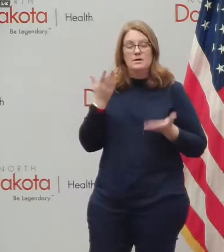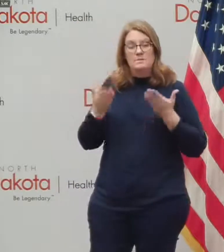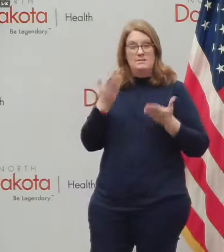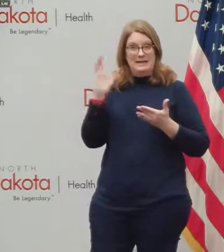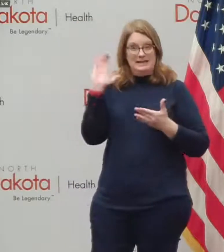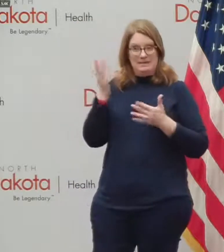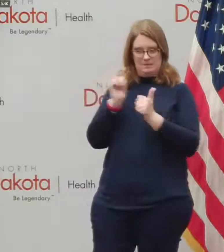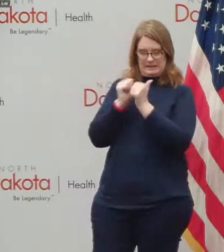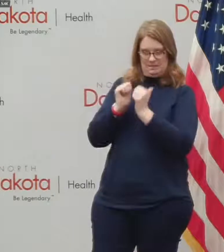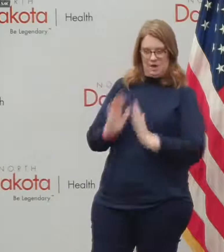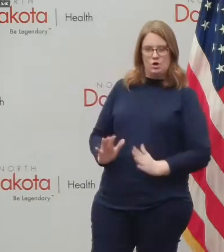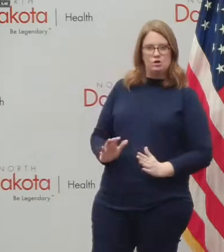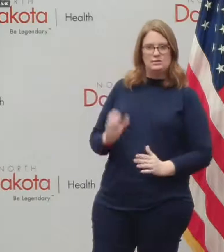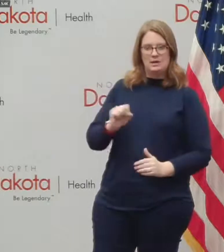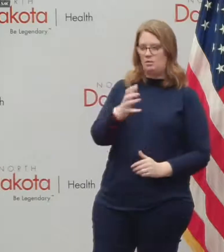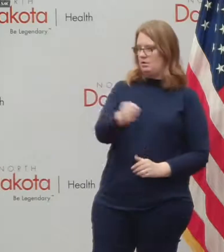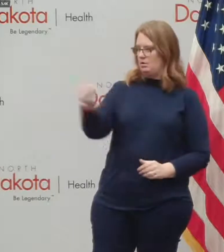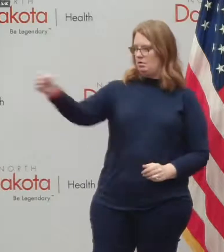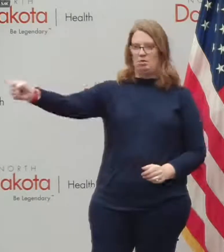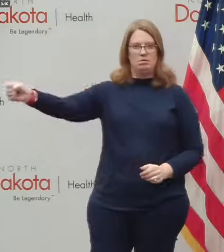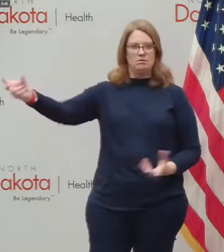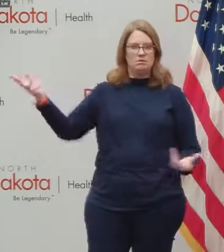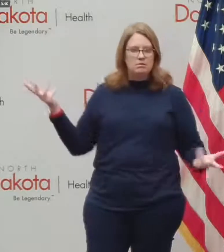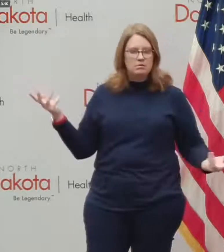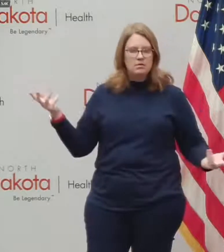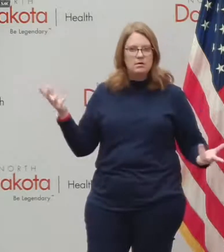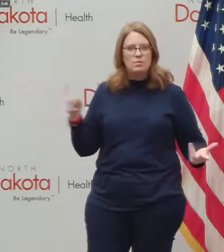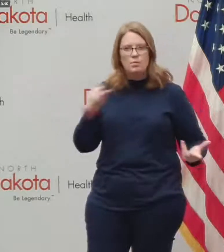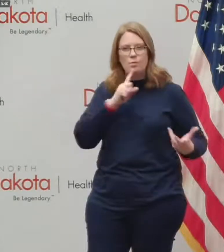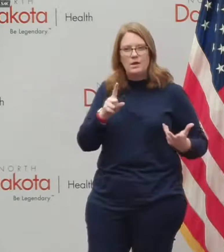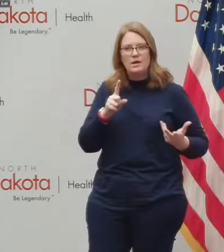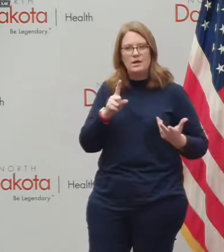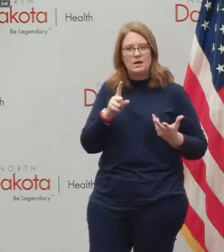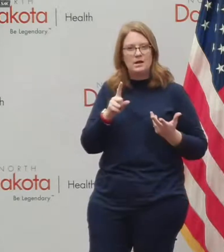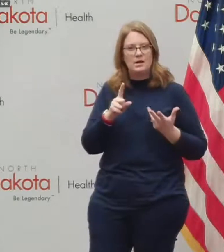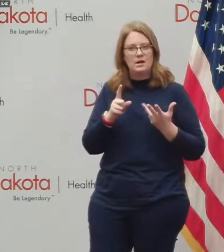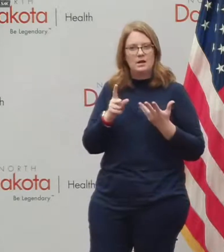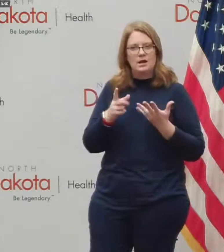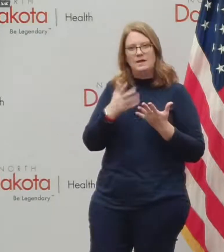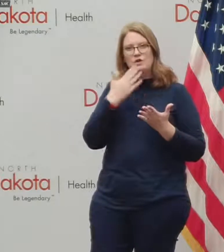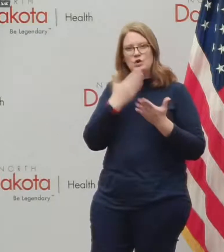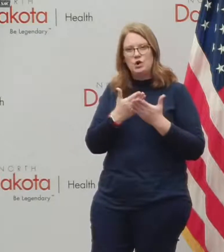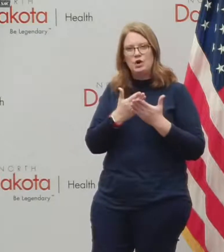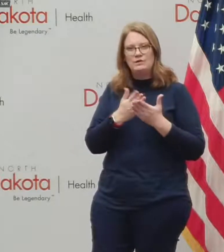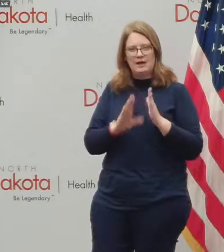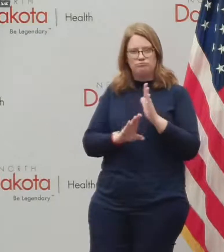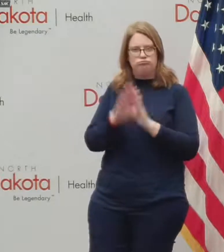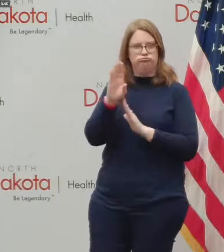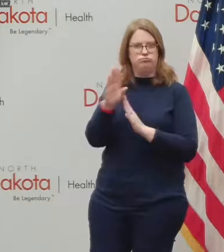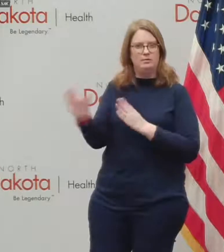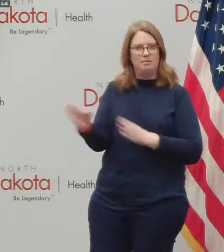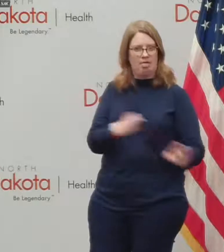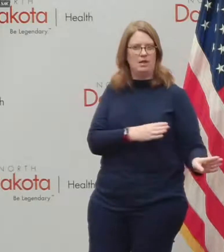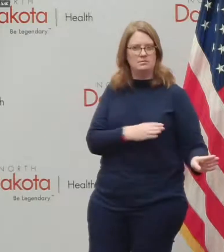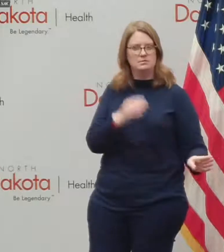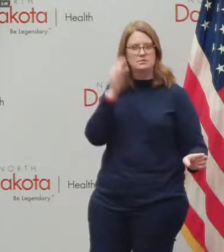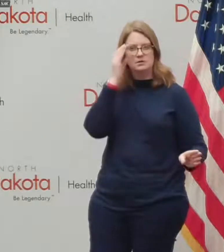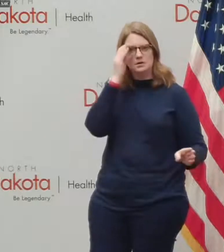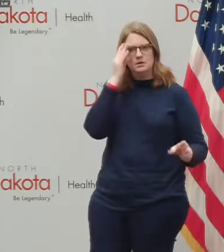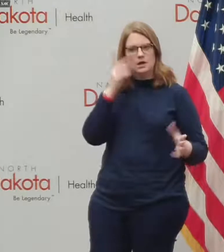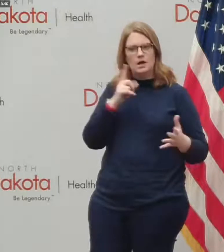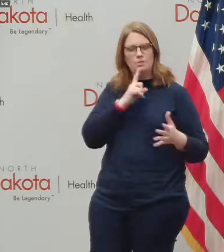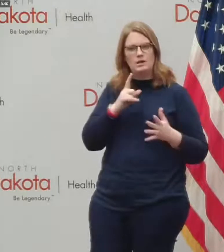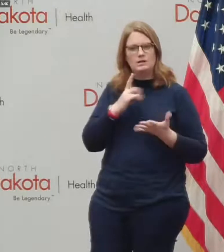as competitors? How can we work to have effective surge plans, if we will, to optimize the capacity that we have in our